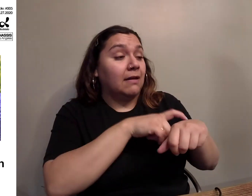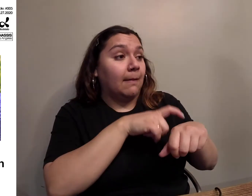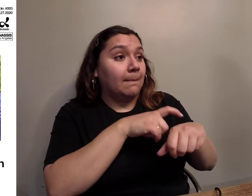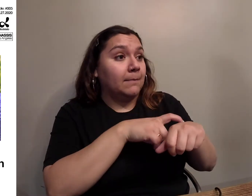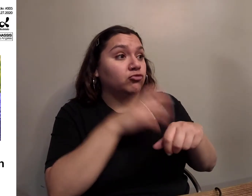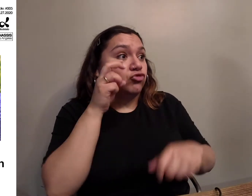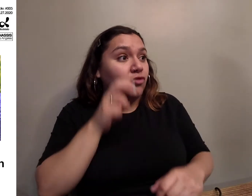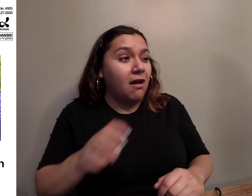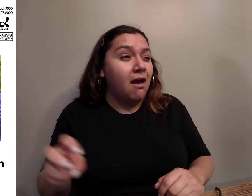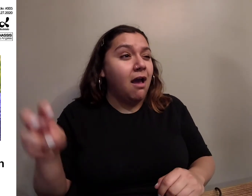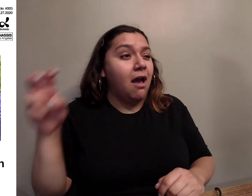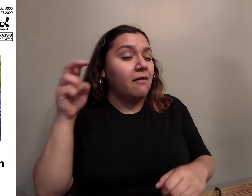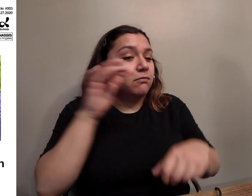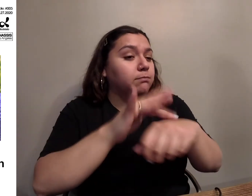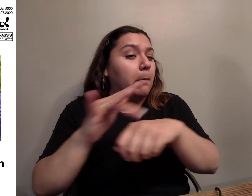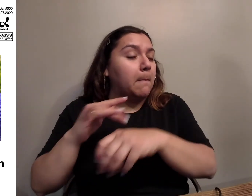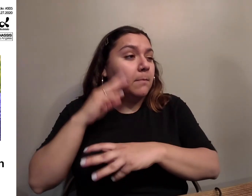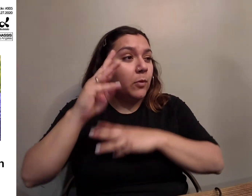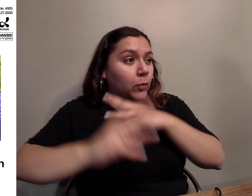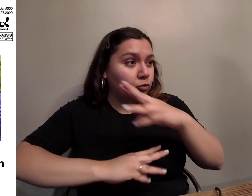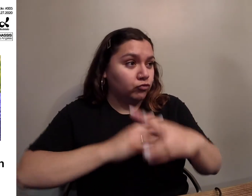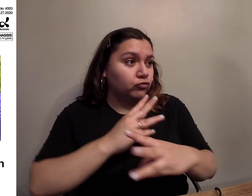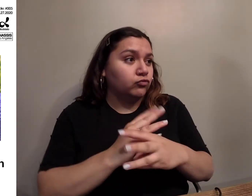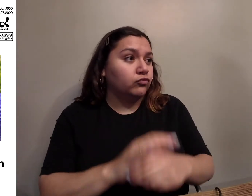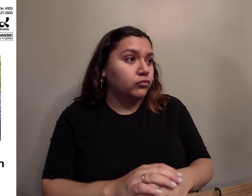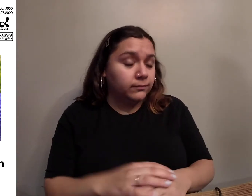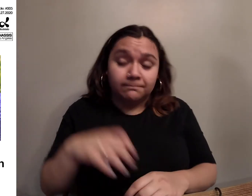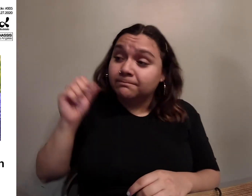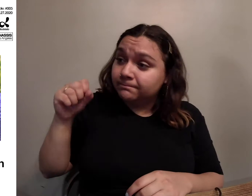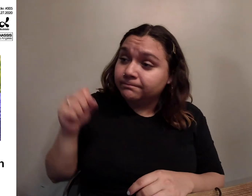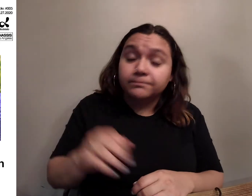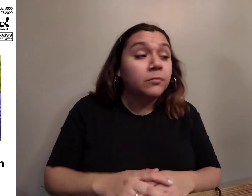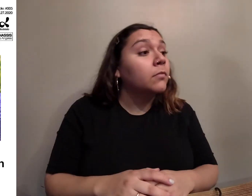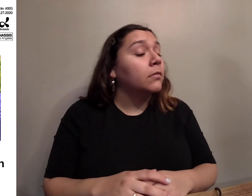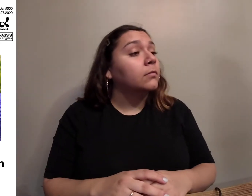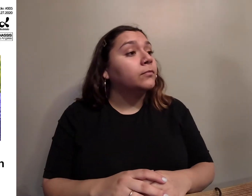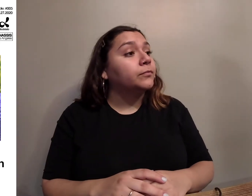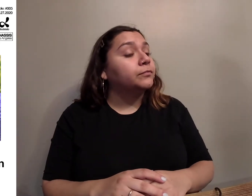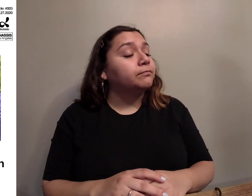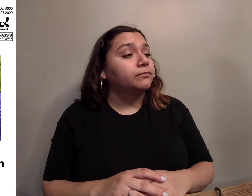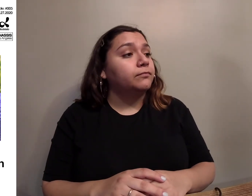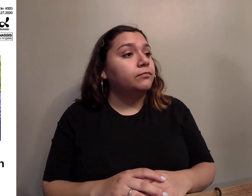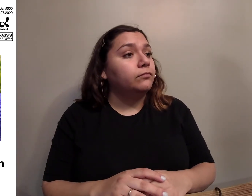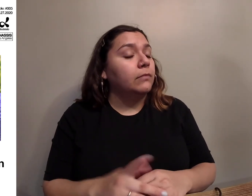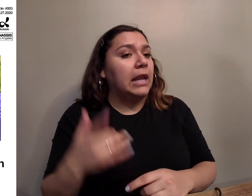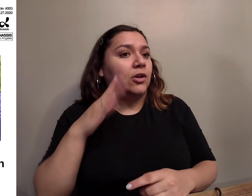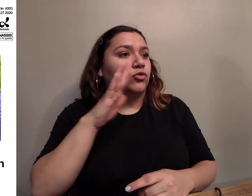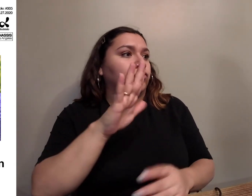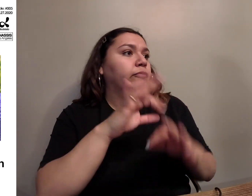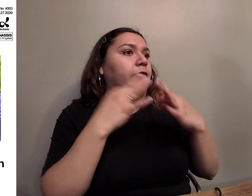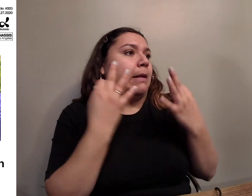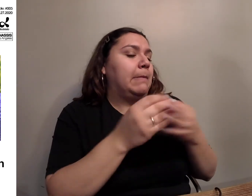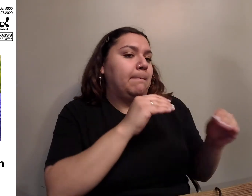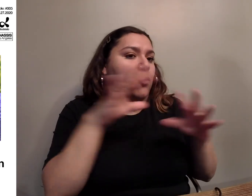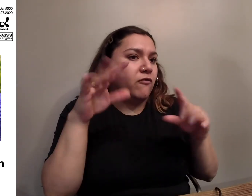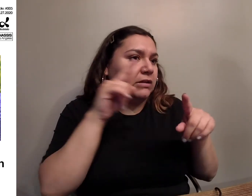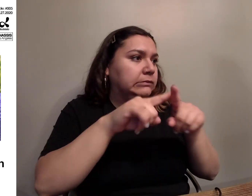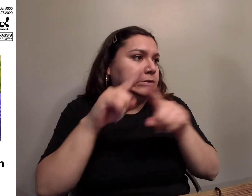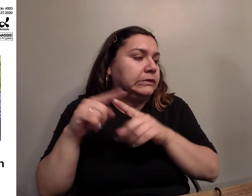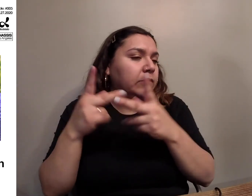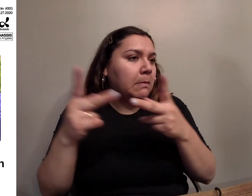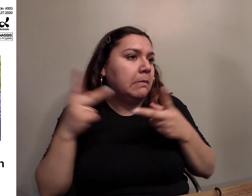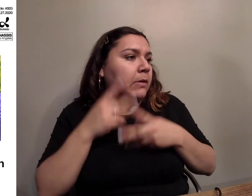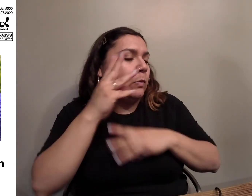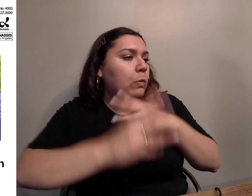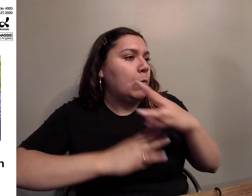time traveling the world and placing and displacing your family in different parts of the world so